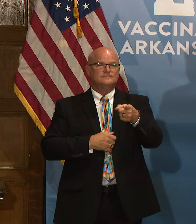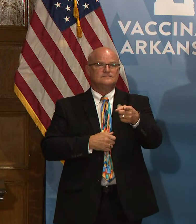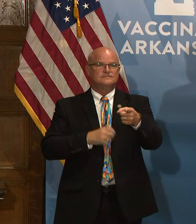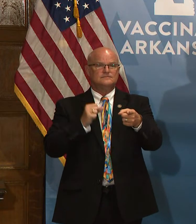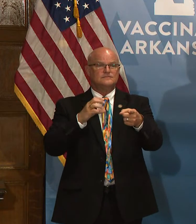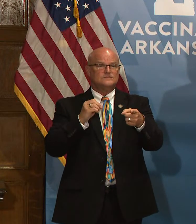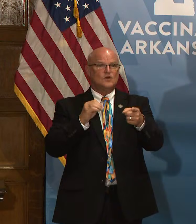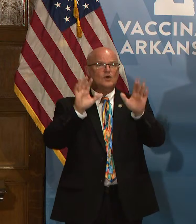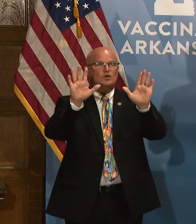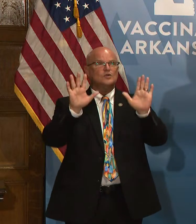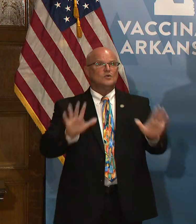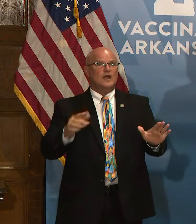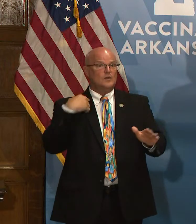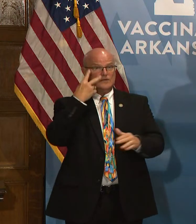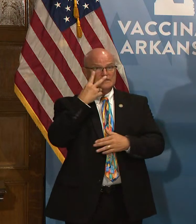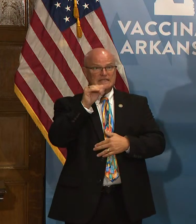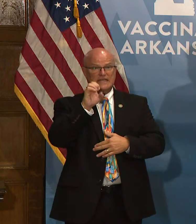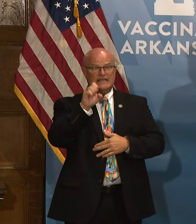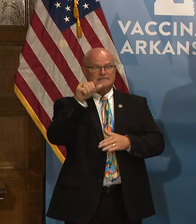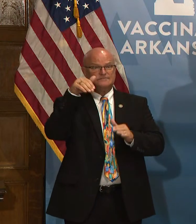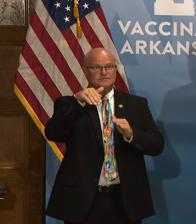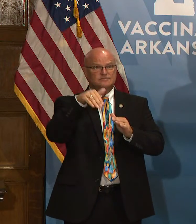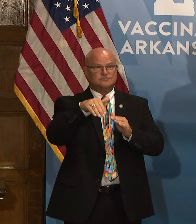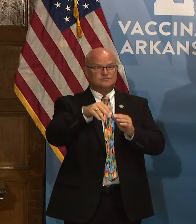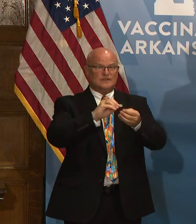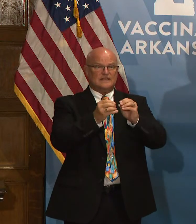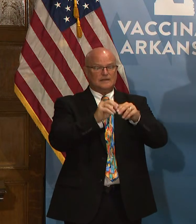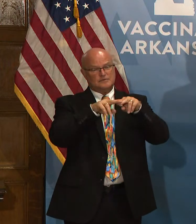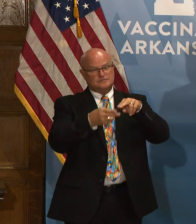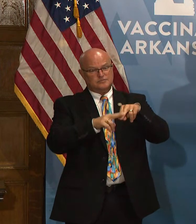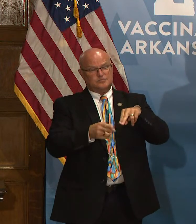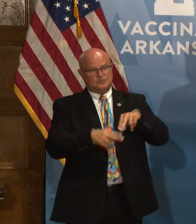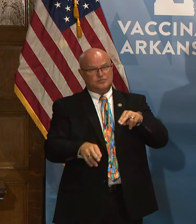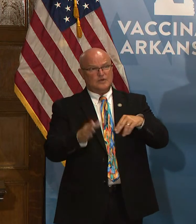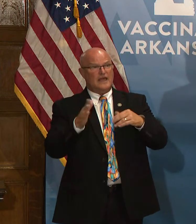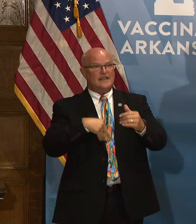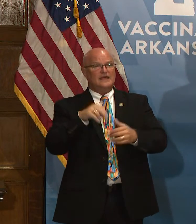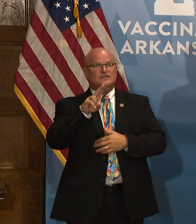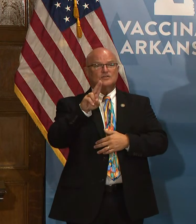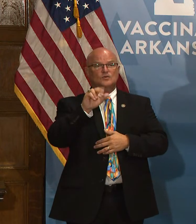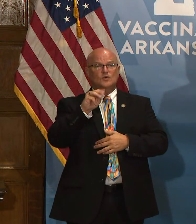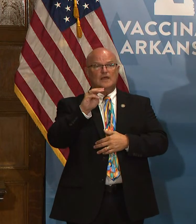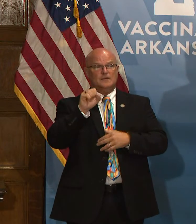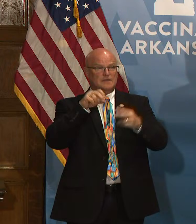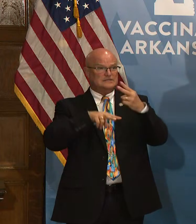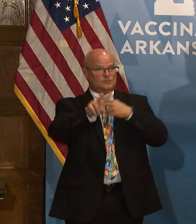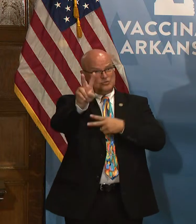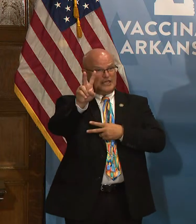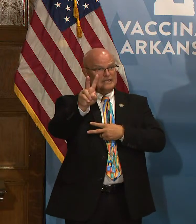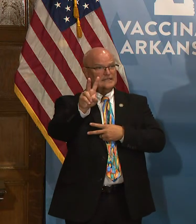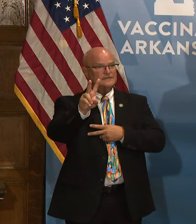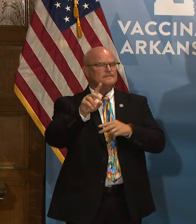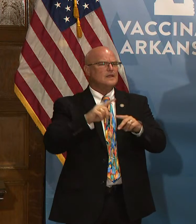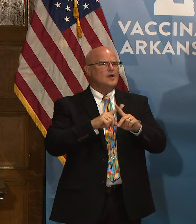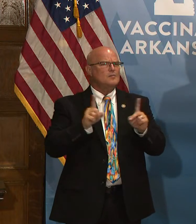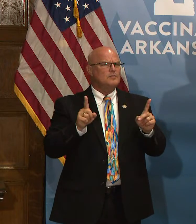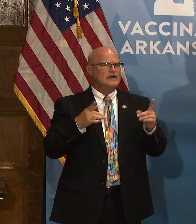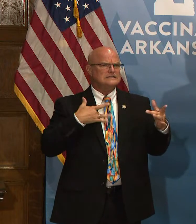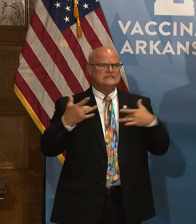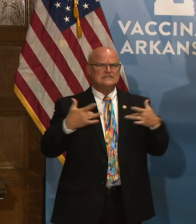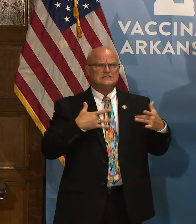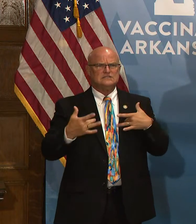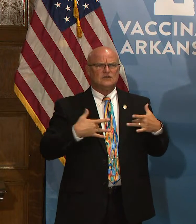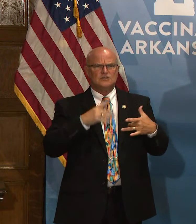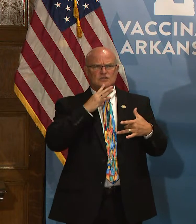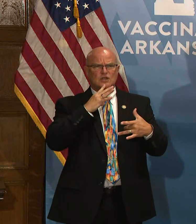So it's great that we're seeing cases go down and that the numbers are actually lower than what UAMS is predicting or projecting. But are you worried at all? I know